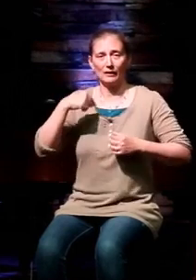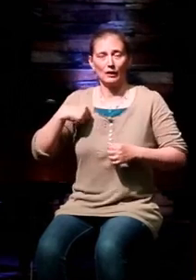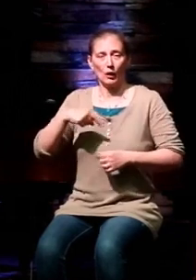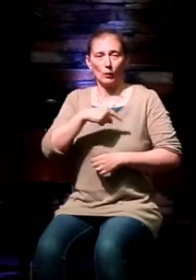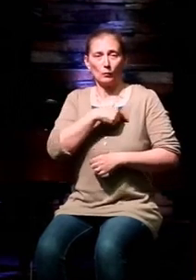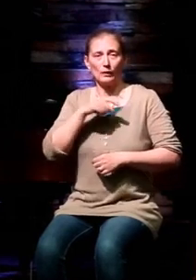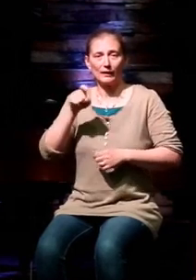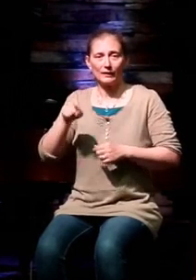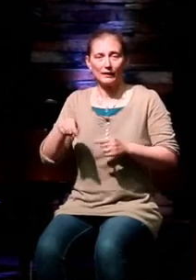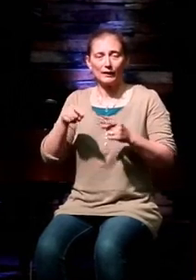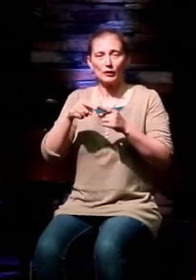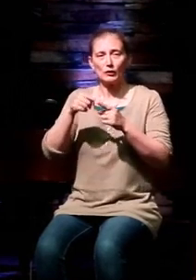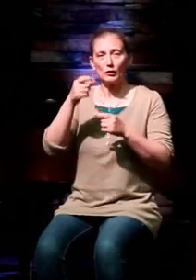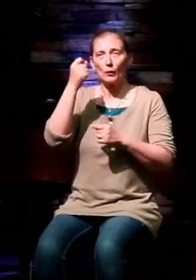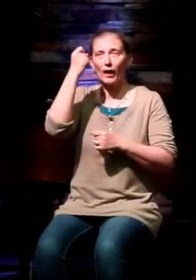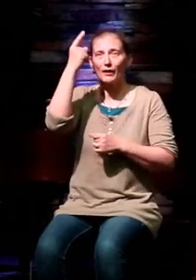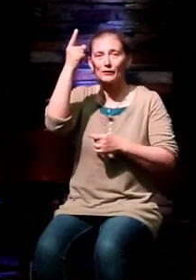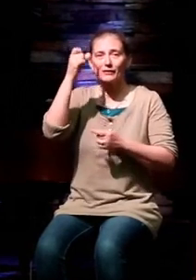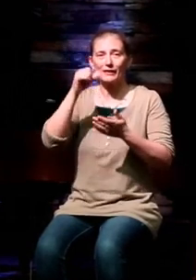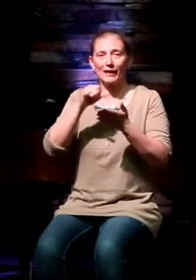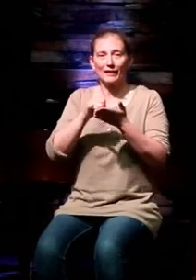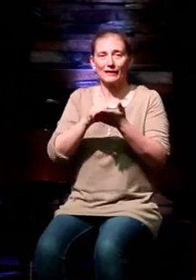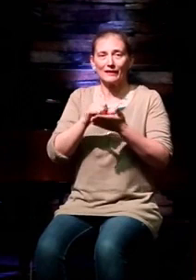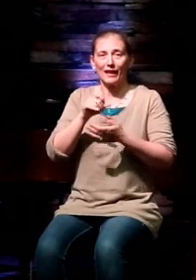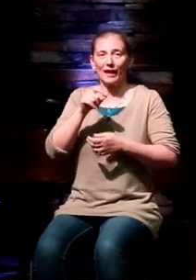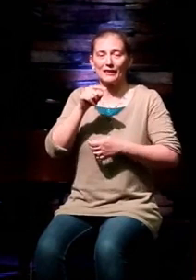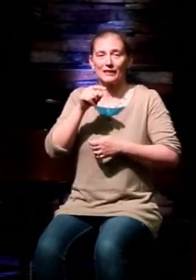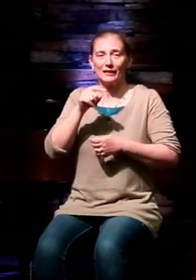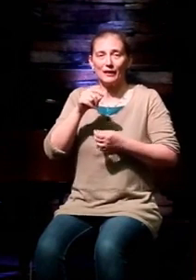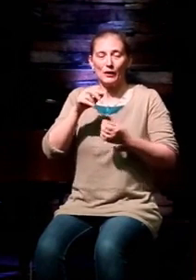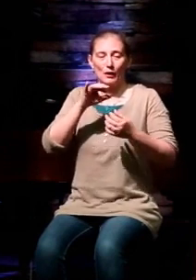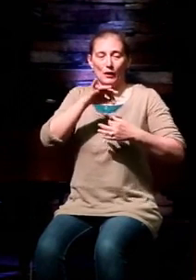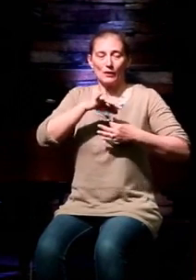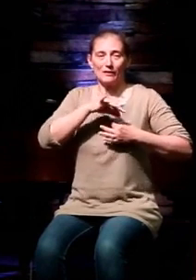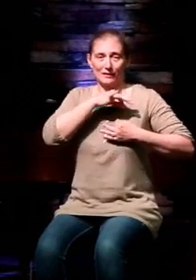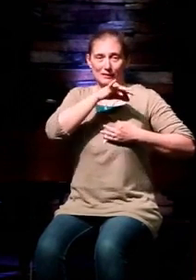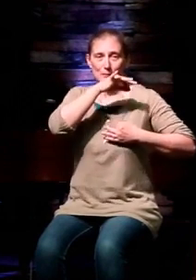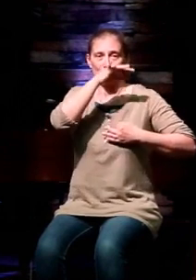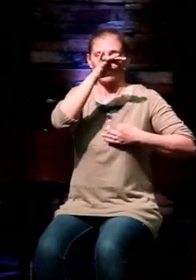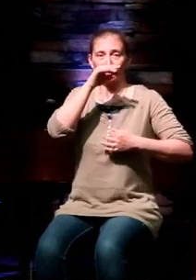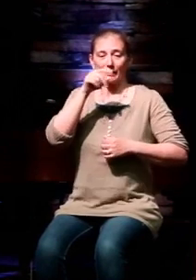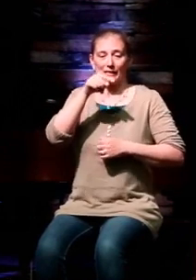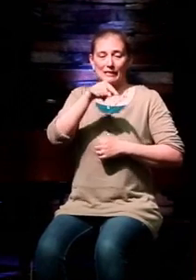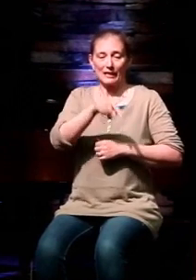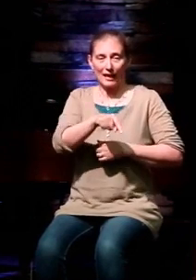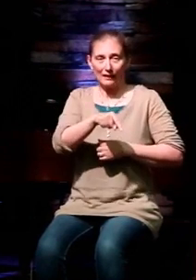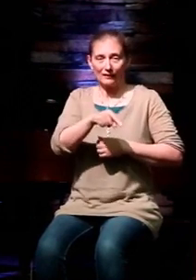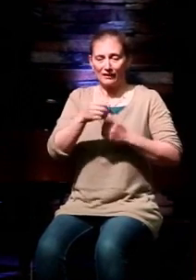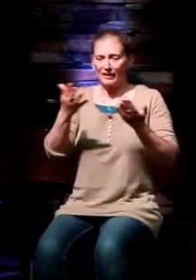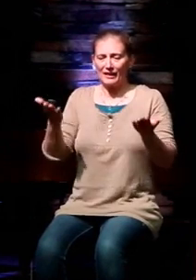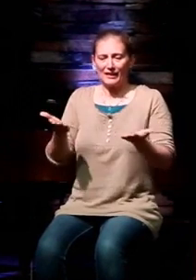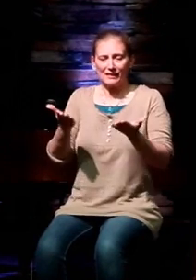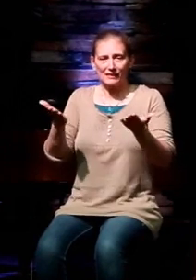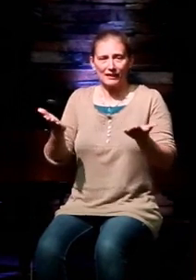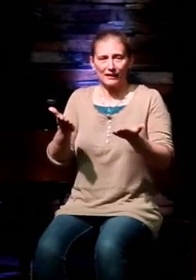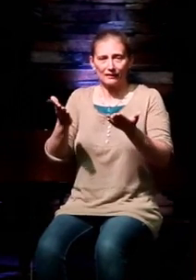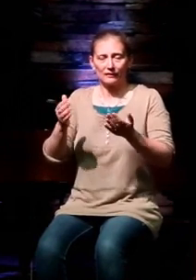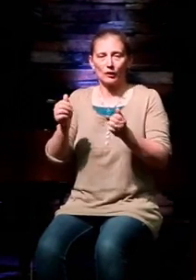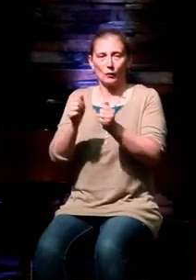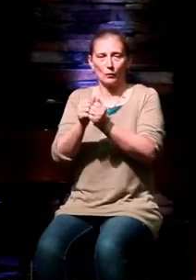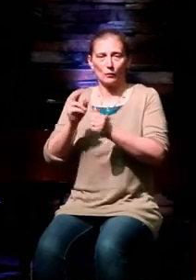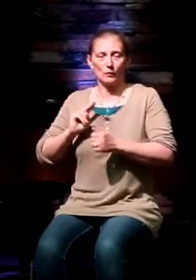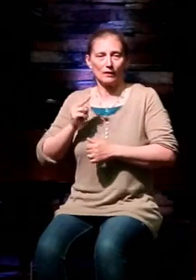He moves into your life. But I think for so many of us, the power of the Holy Spirit is so untapped in our